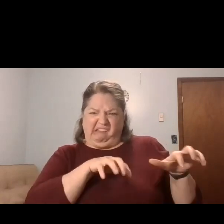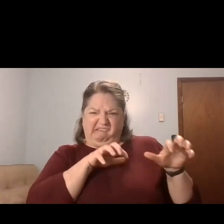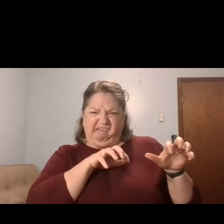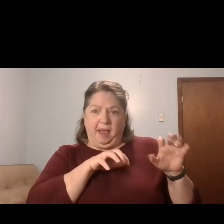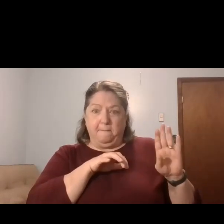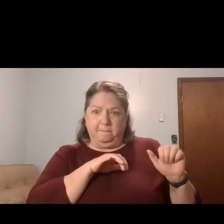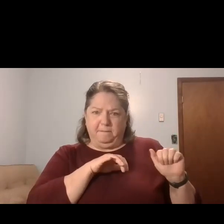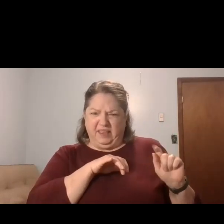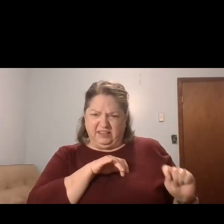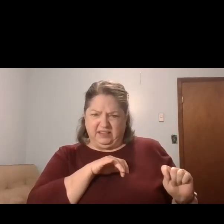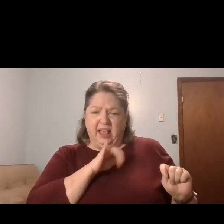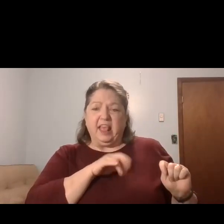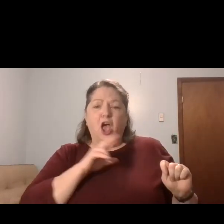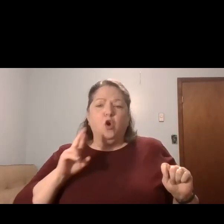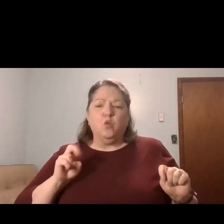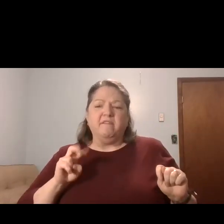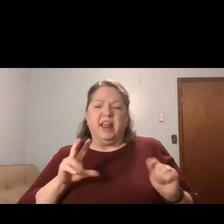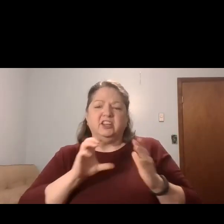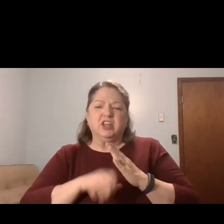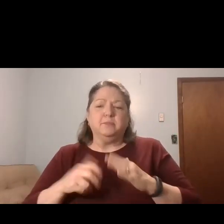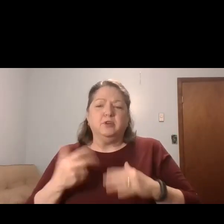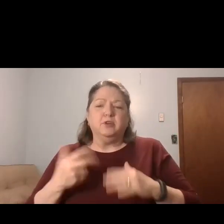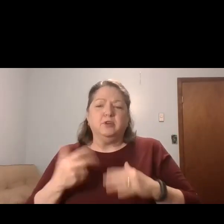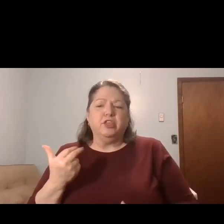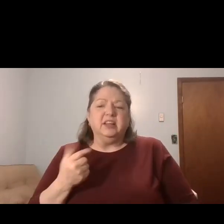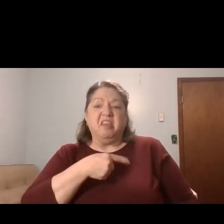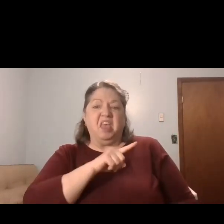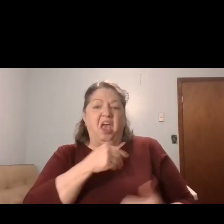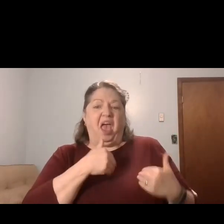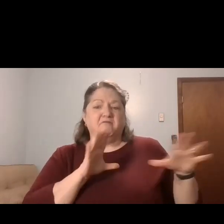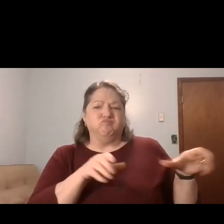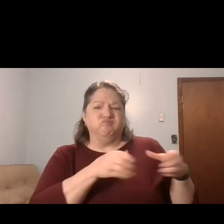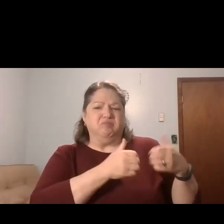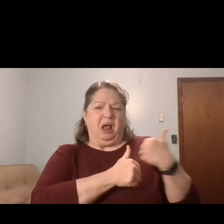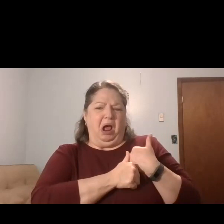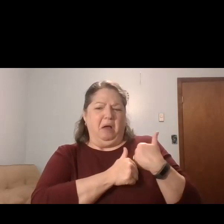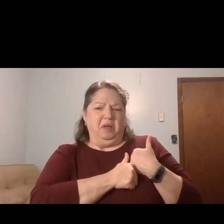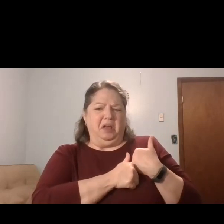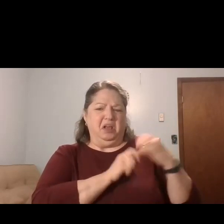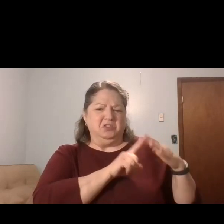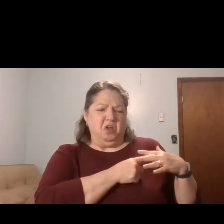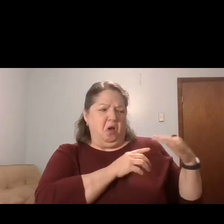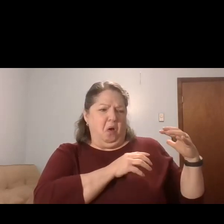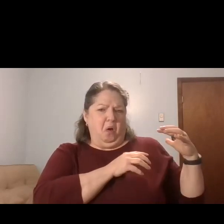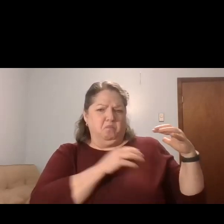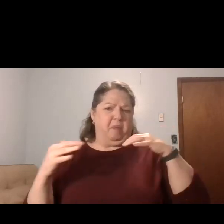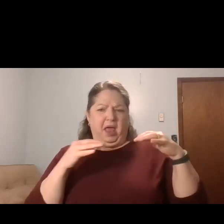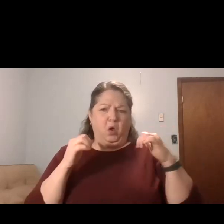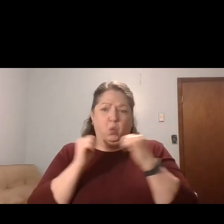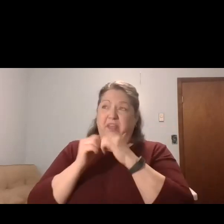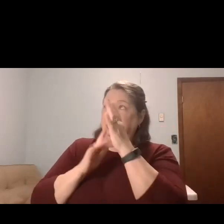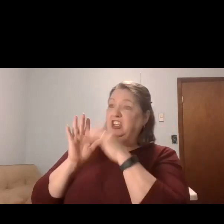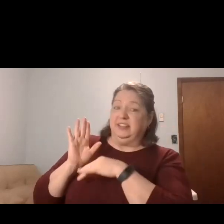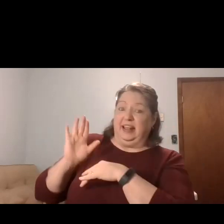chapter 13, will gather together their armies and come to battle against Jesus and his